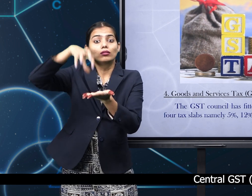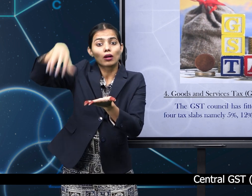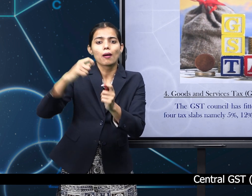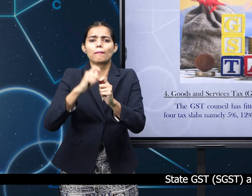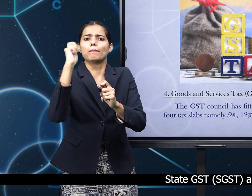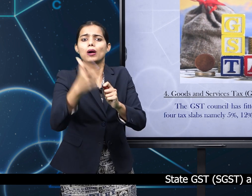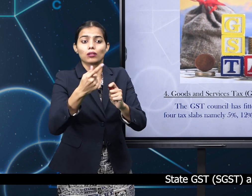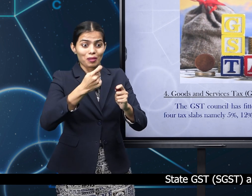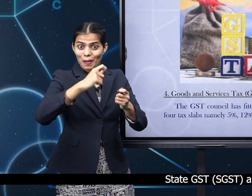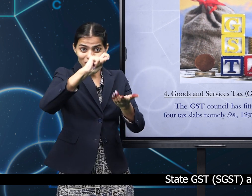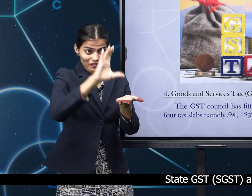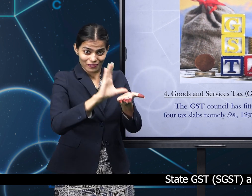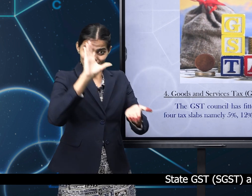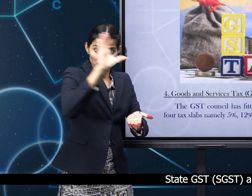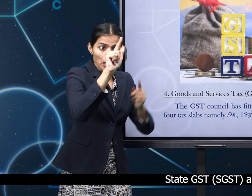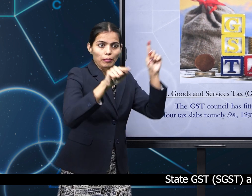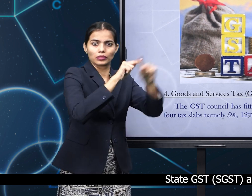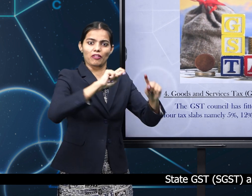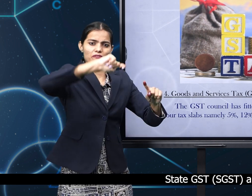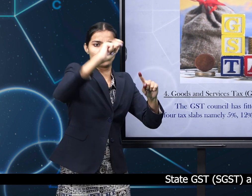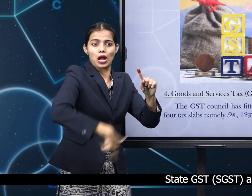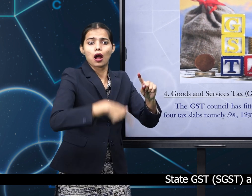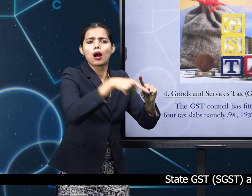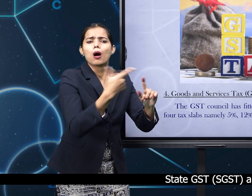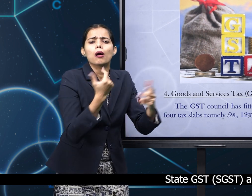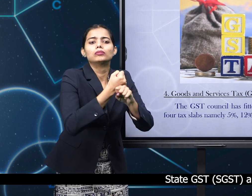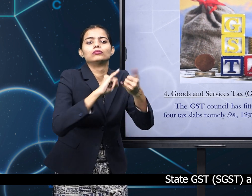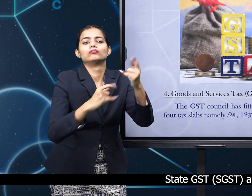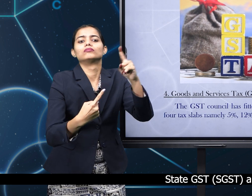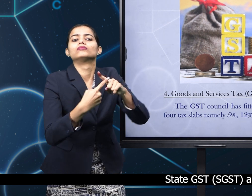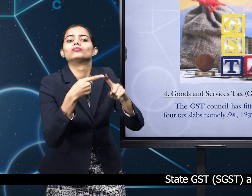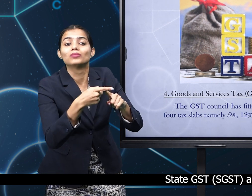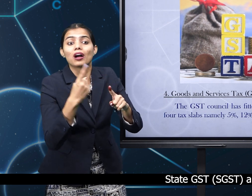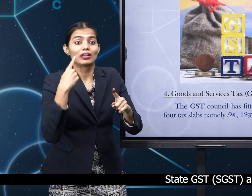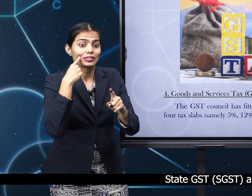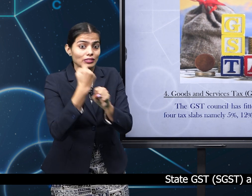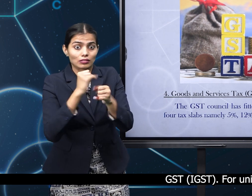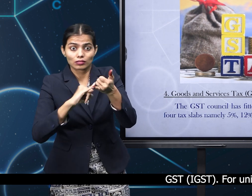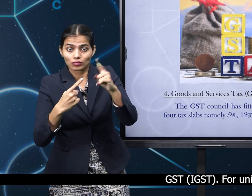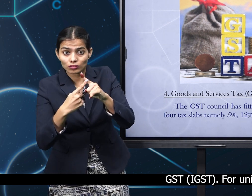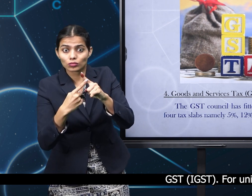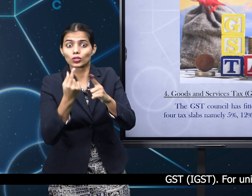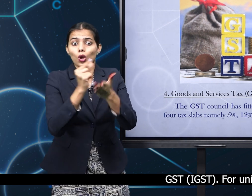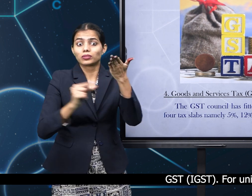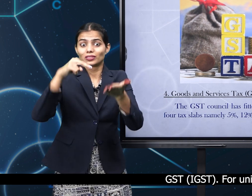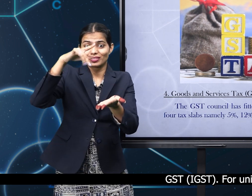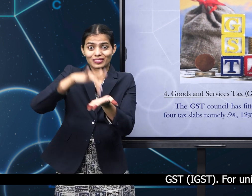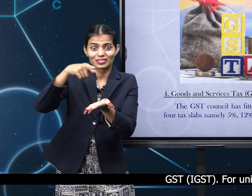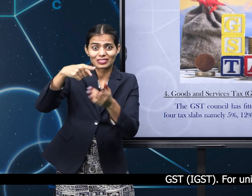state GST, SGST and integrated GST, IGST. For union